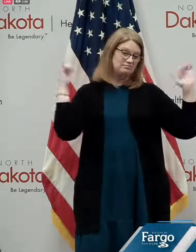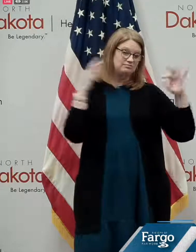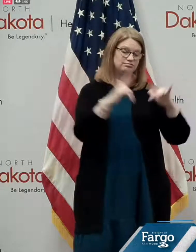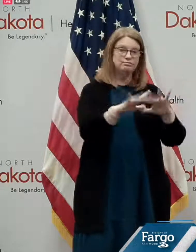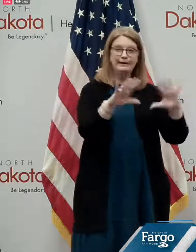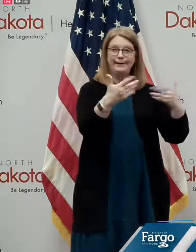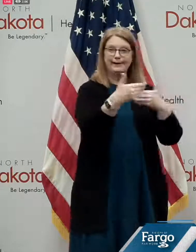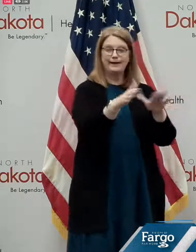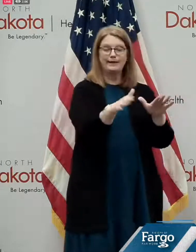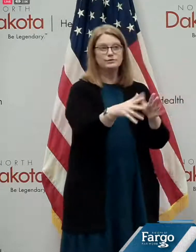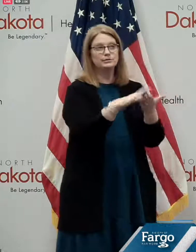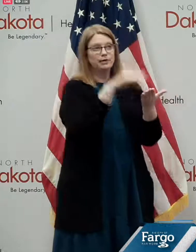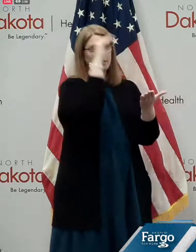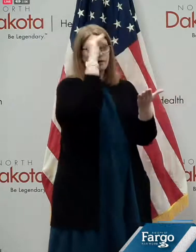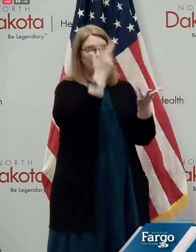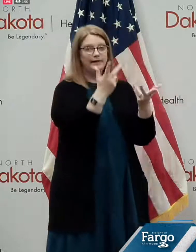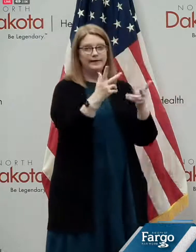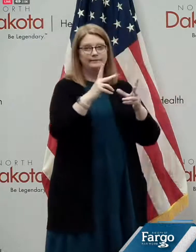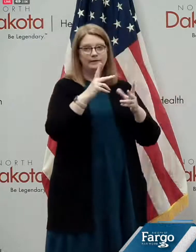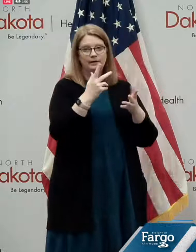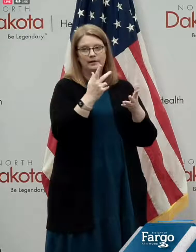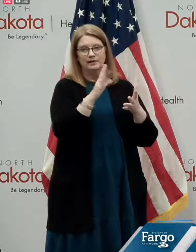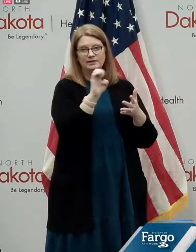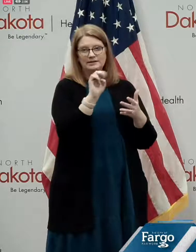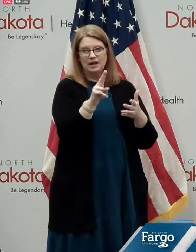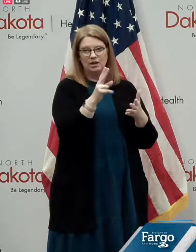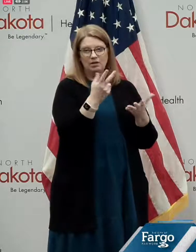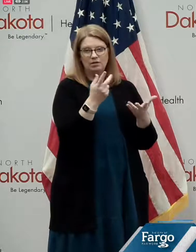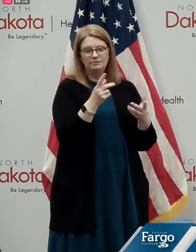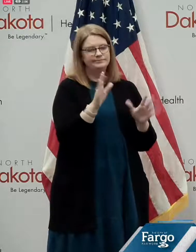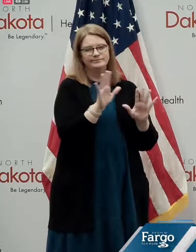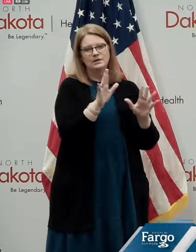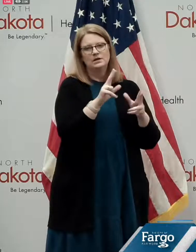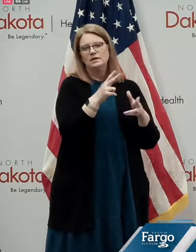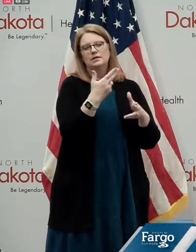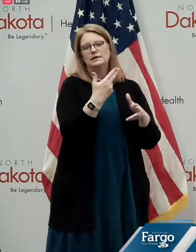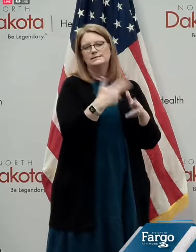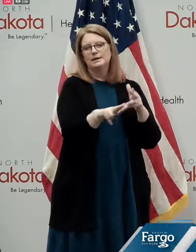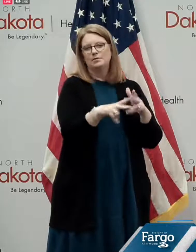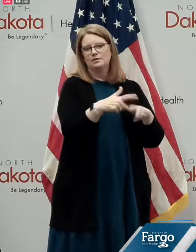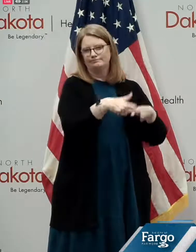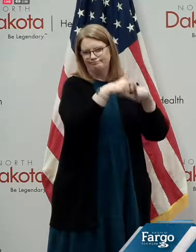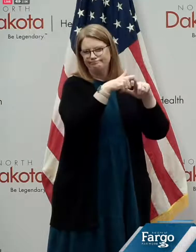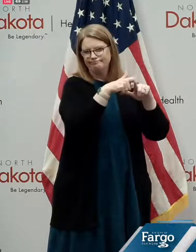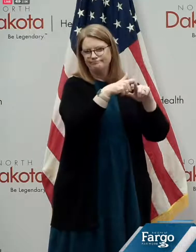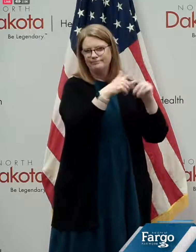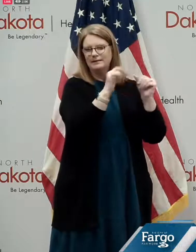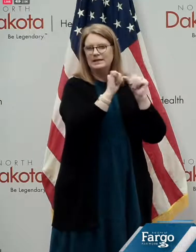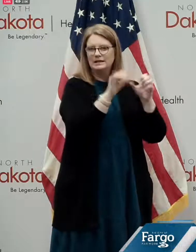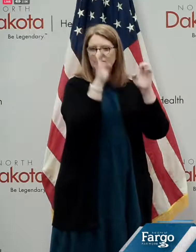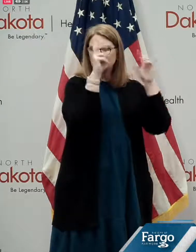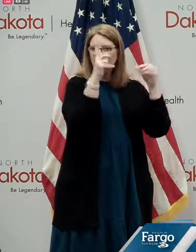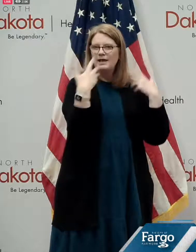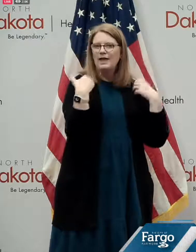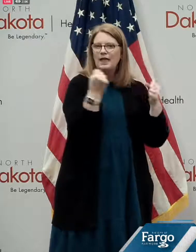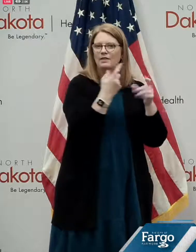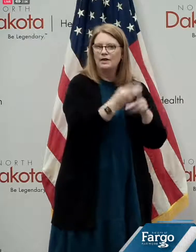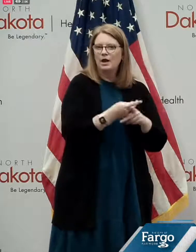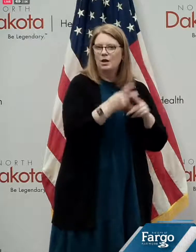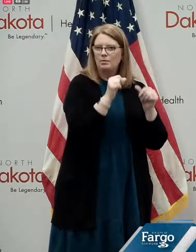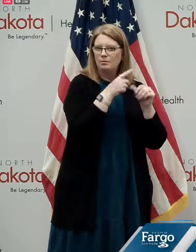classroom settings. And so the original executive order temporarily suspended in-person continuing educations for healthcare